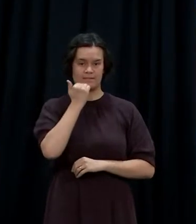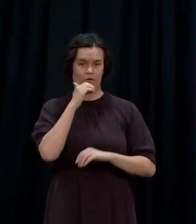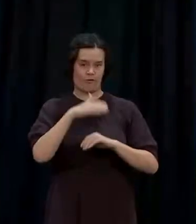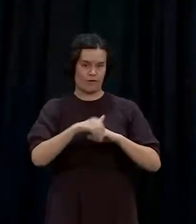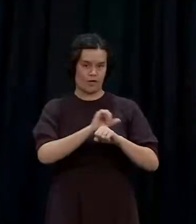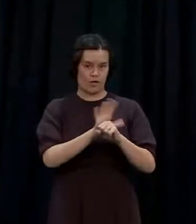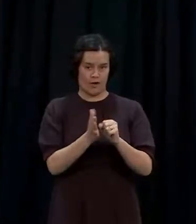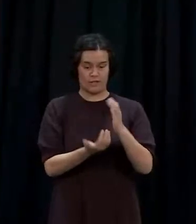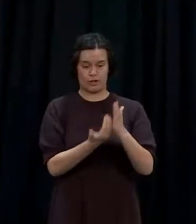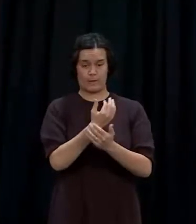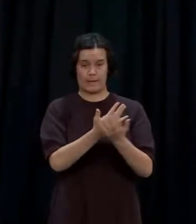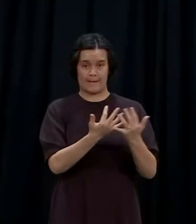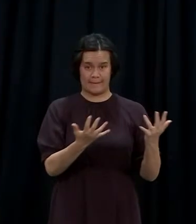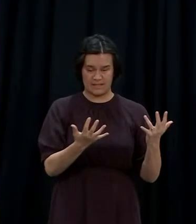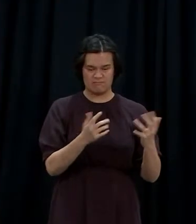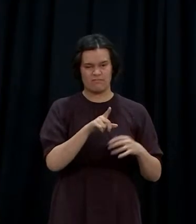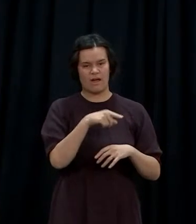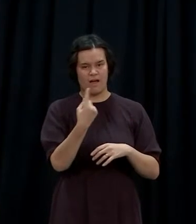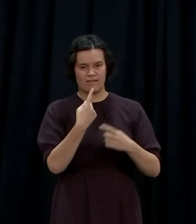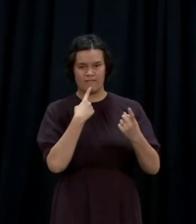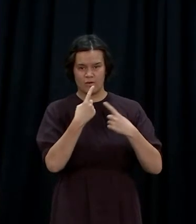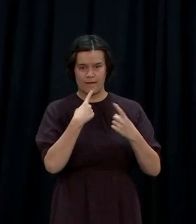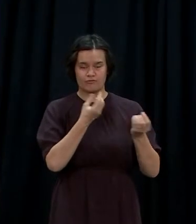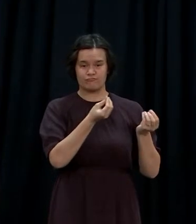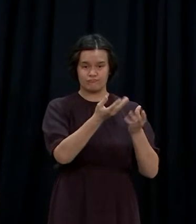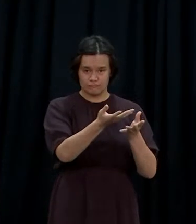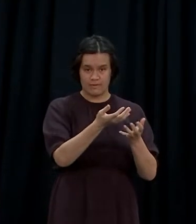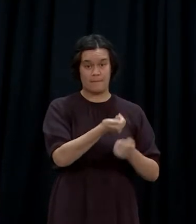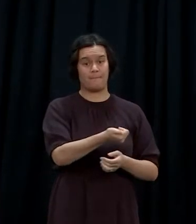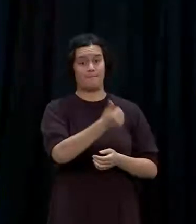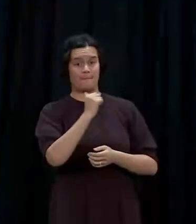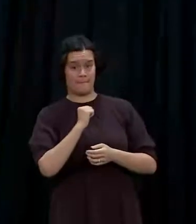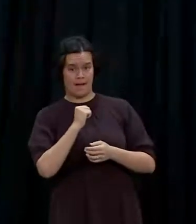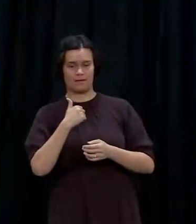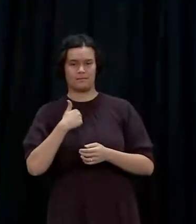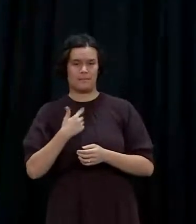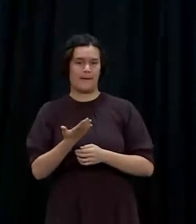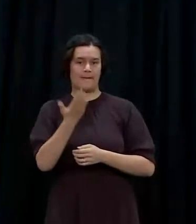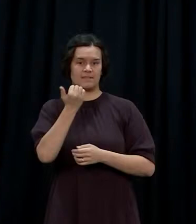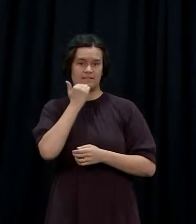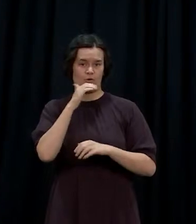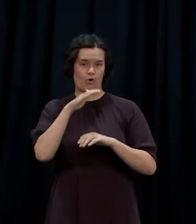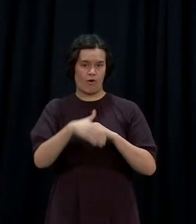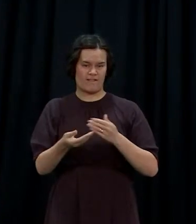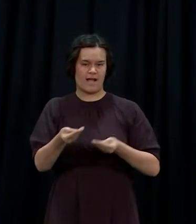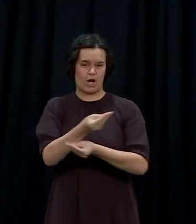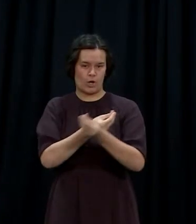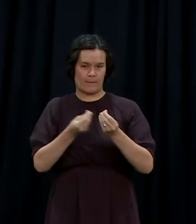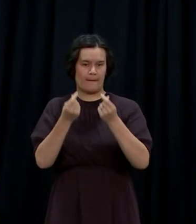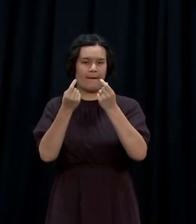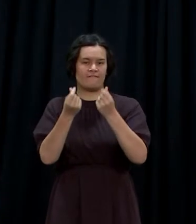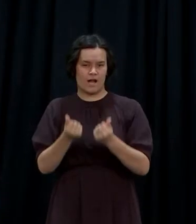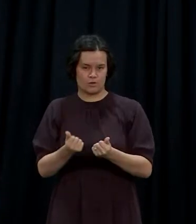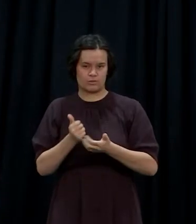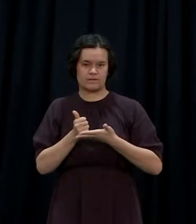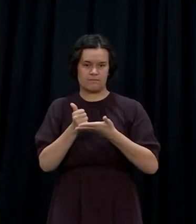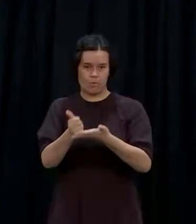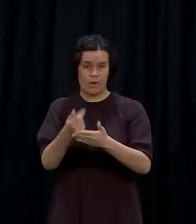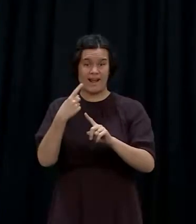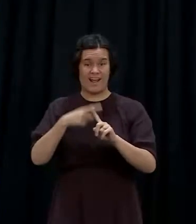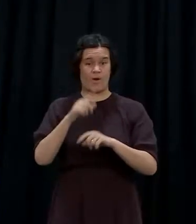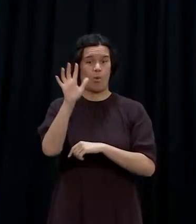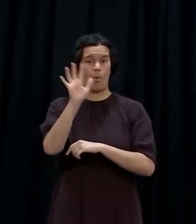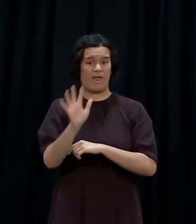case numbers and other details for you, and then I will provide an update on economic support and the latest